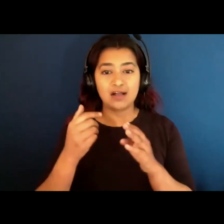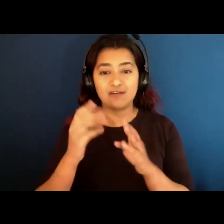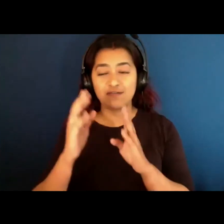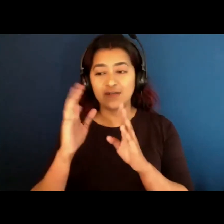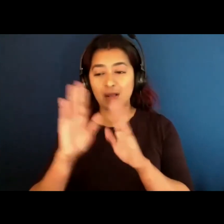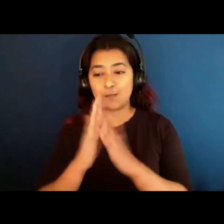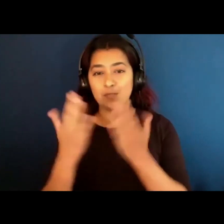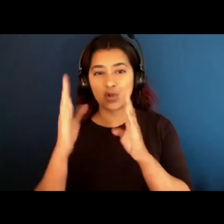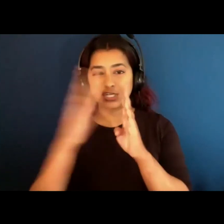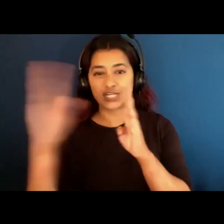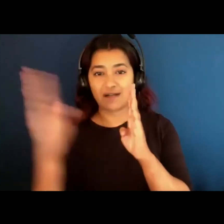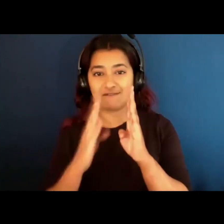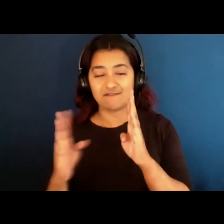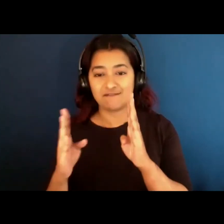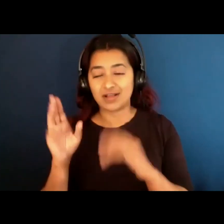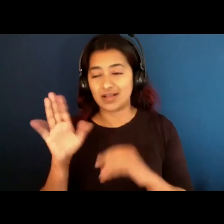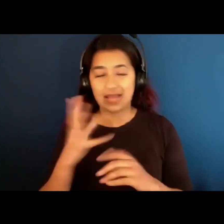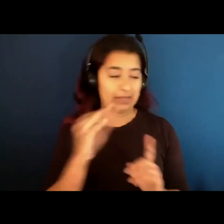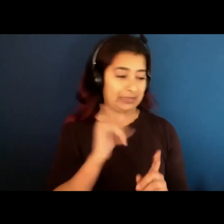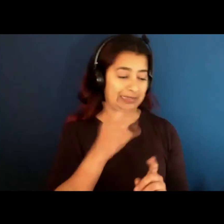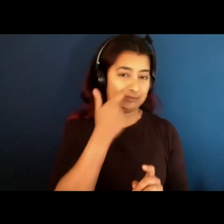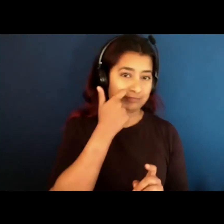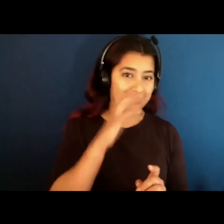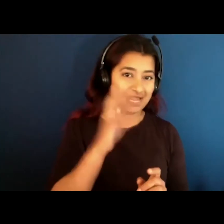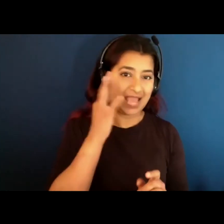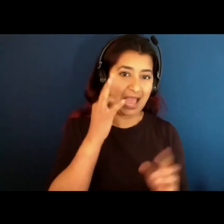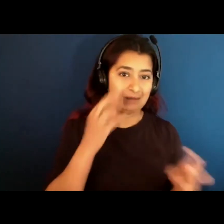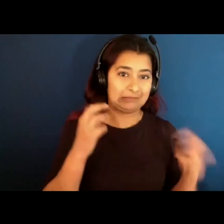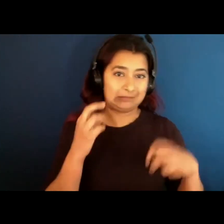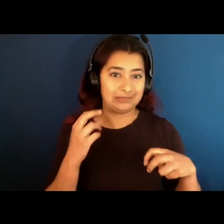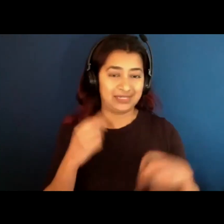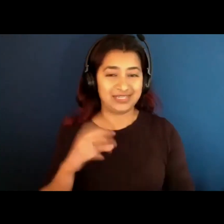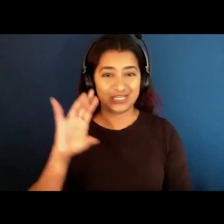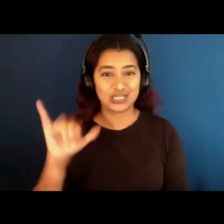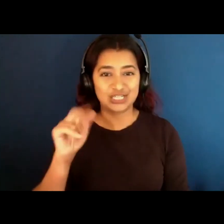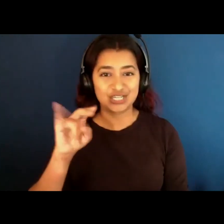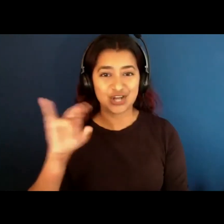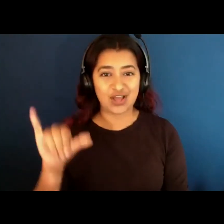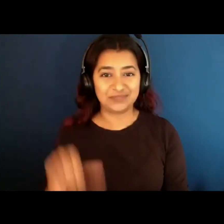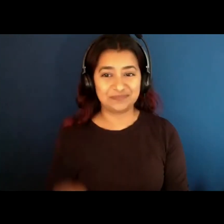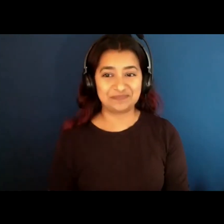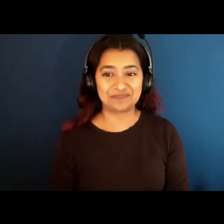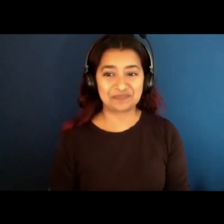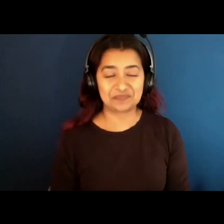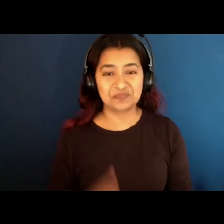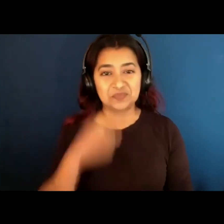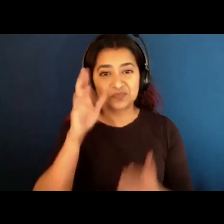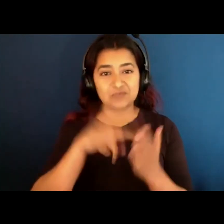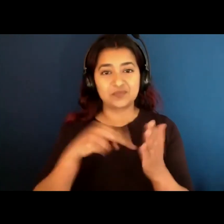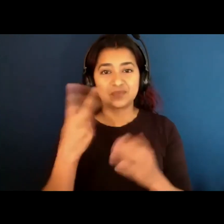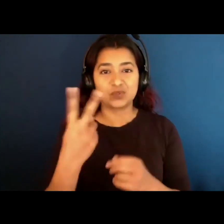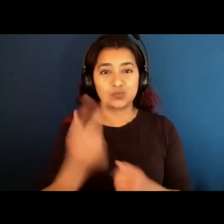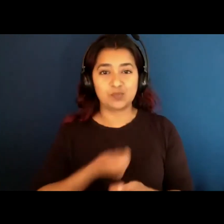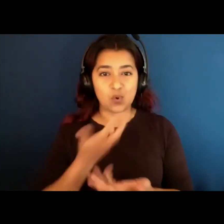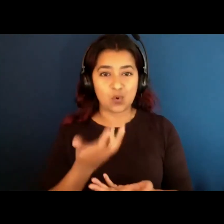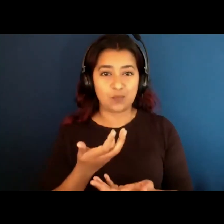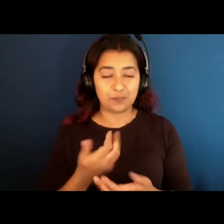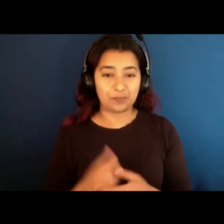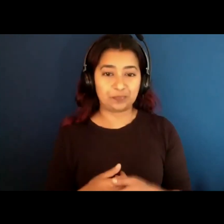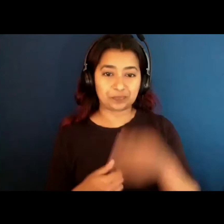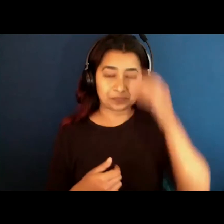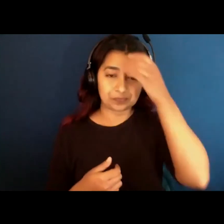and that was my cat, Johnny. I'm gonna be reading 2 poems each